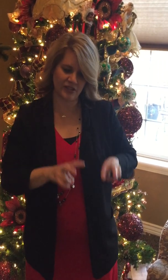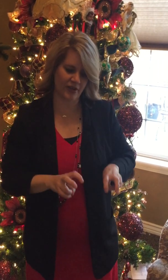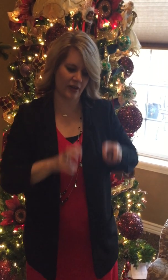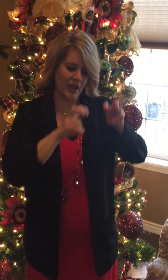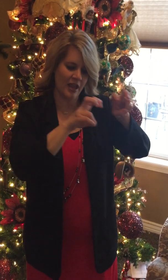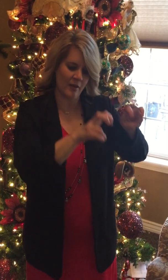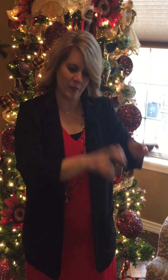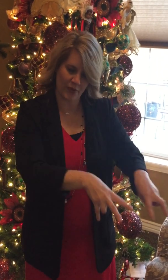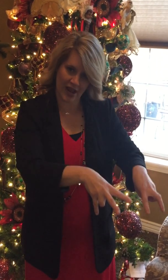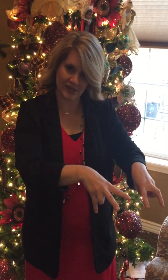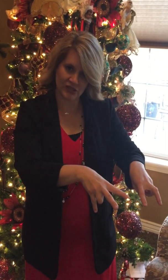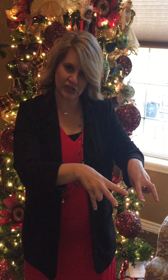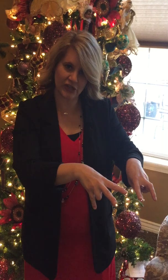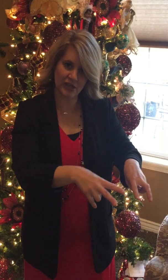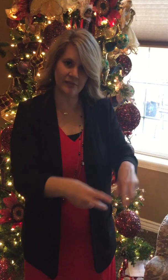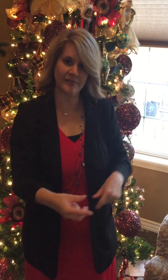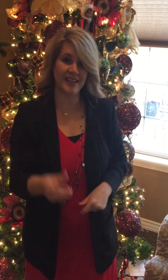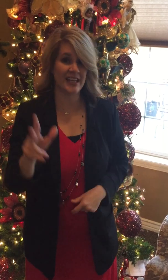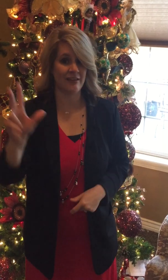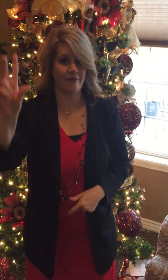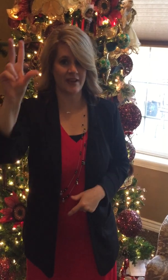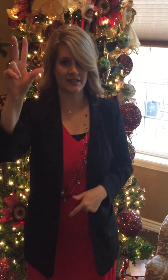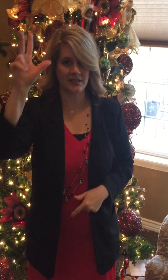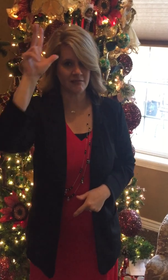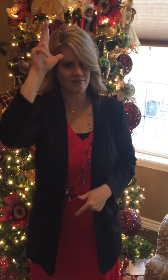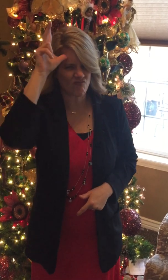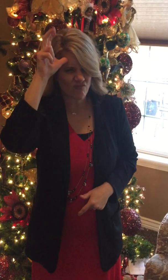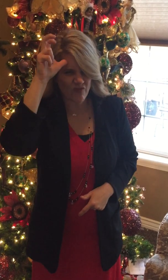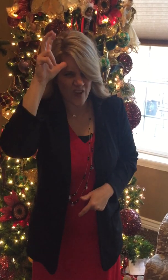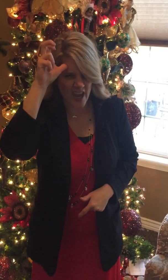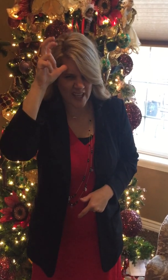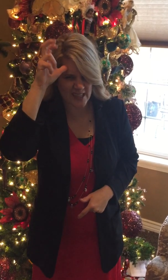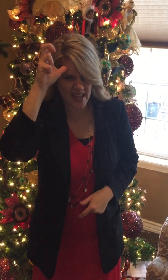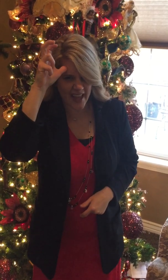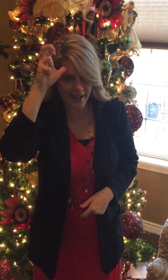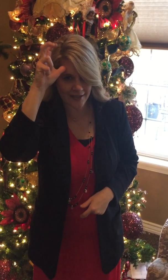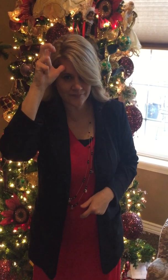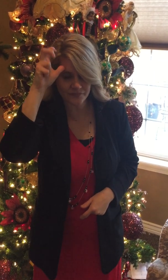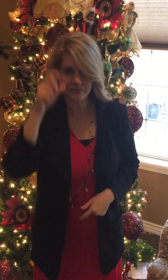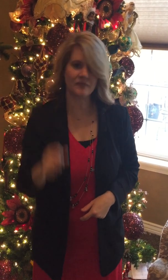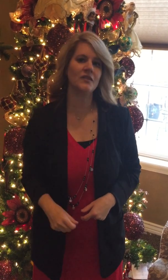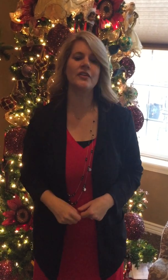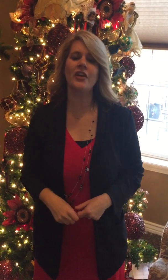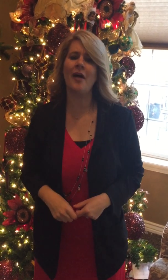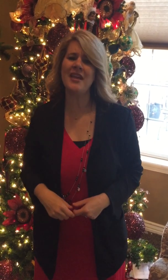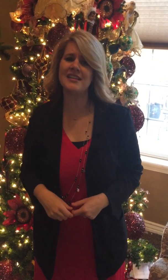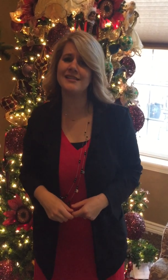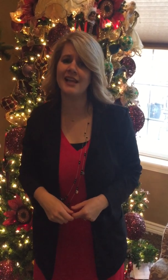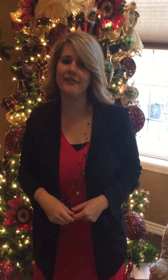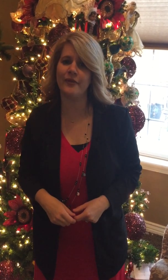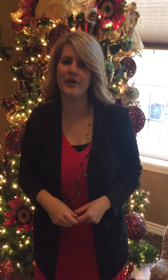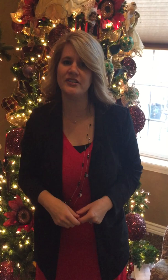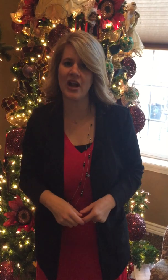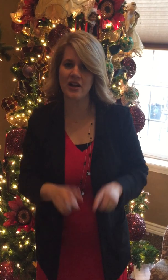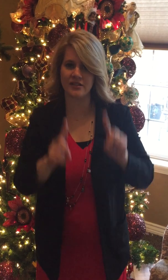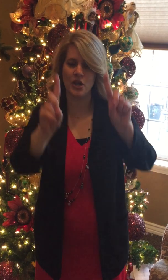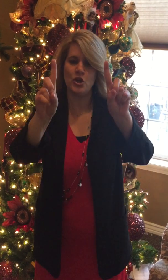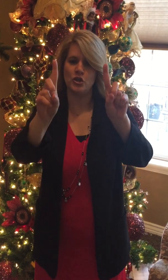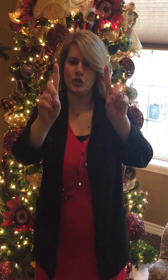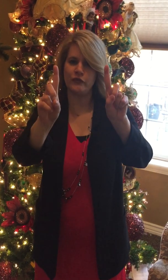around. Prancer, Vixen, Vixen. Comet is the sign for stars. Two